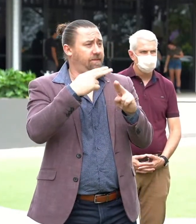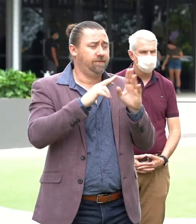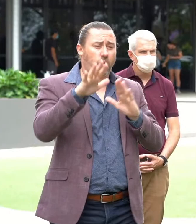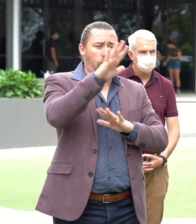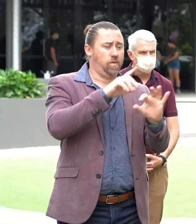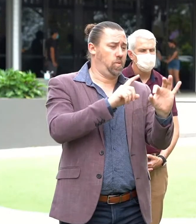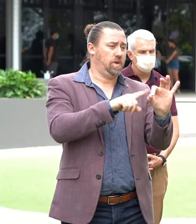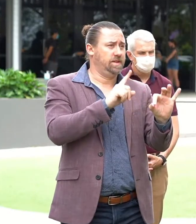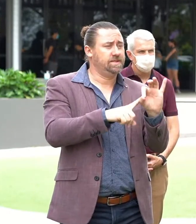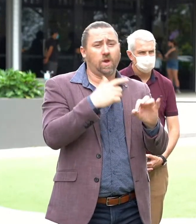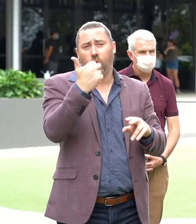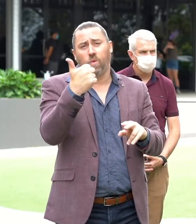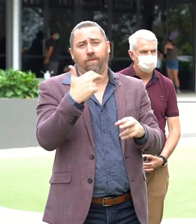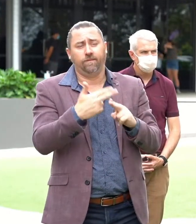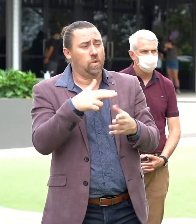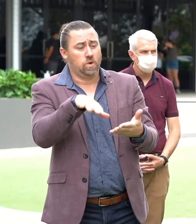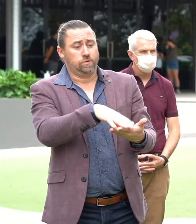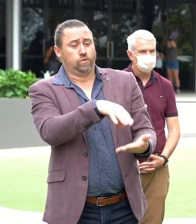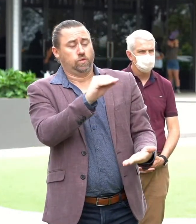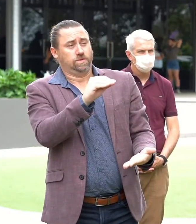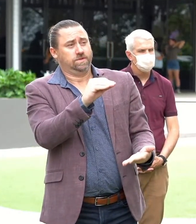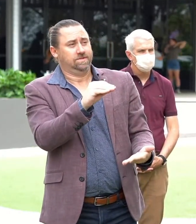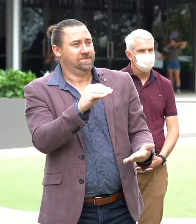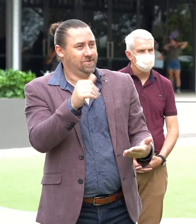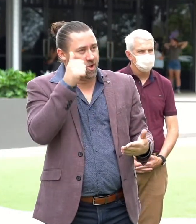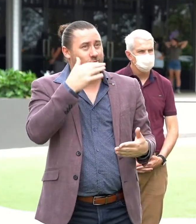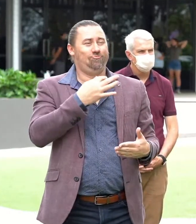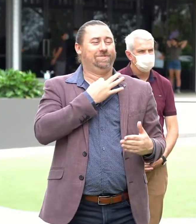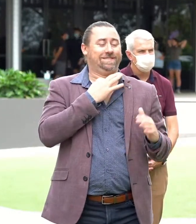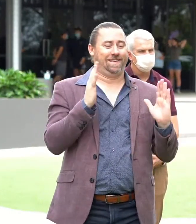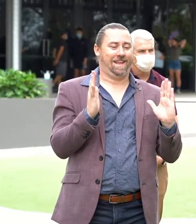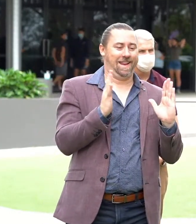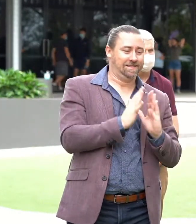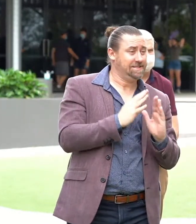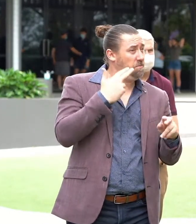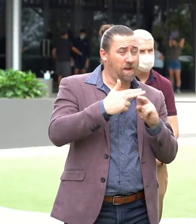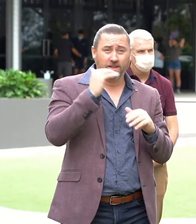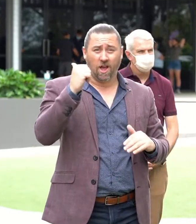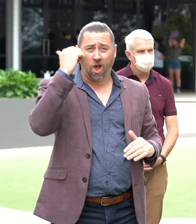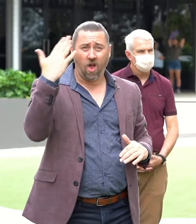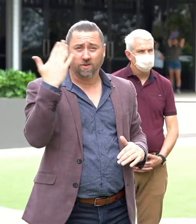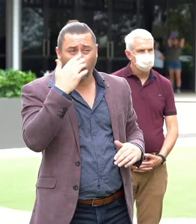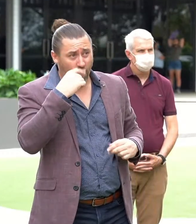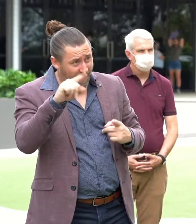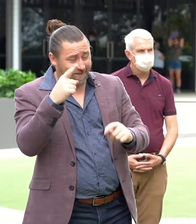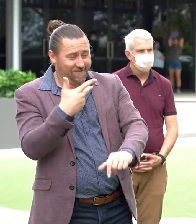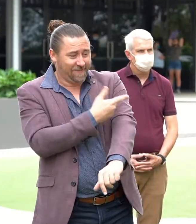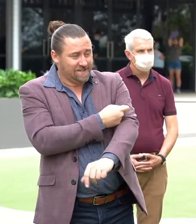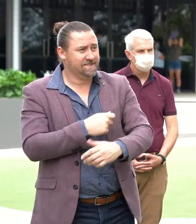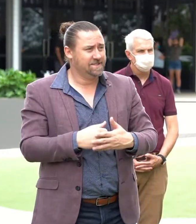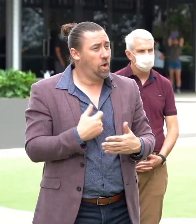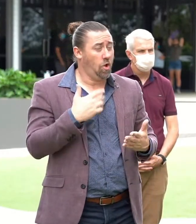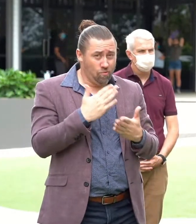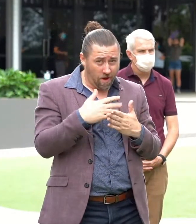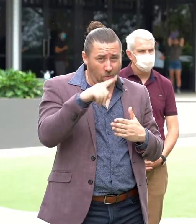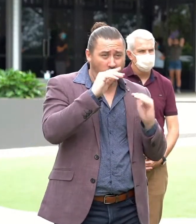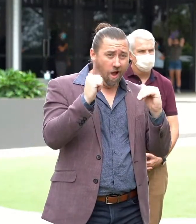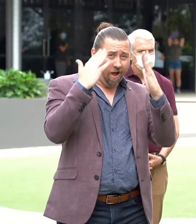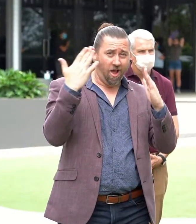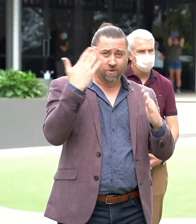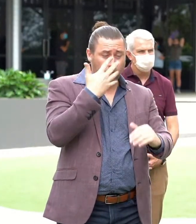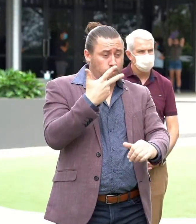school students, who also, of course, those in high school can get vaccinated. We really need our high school students